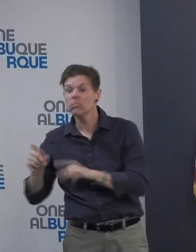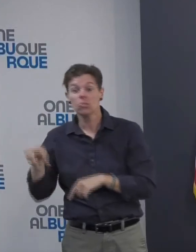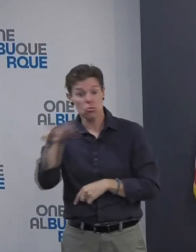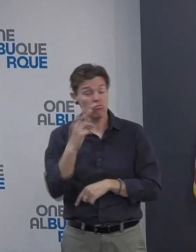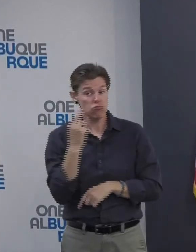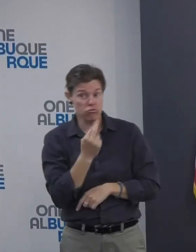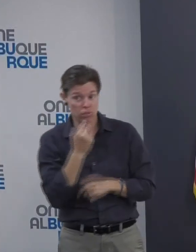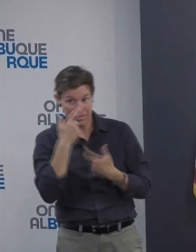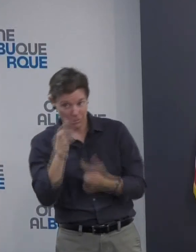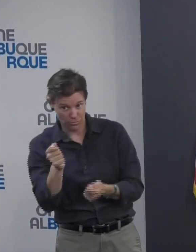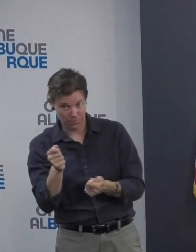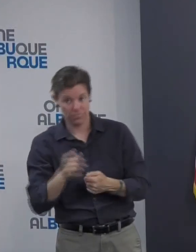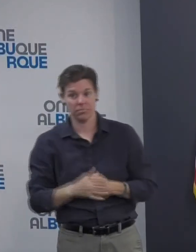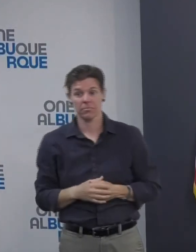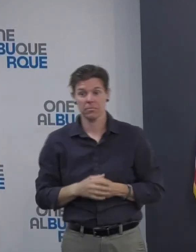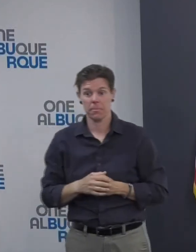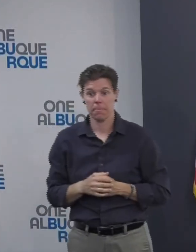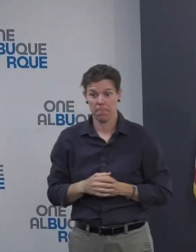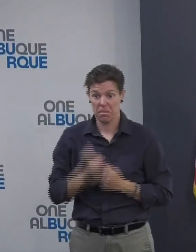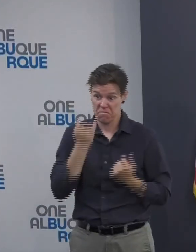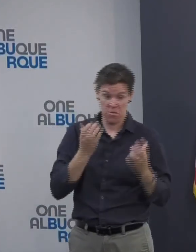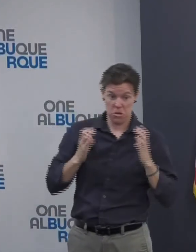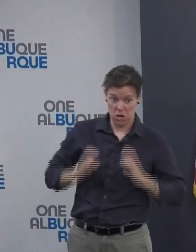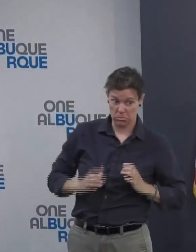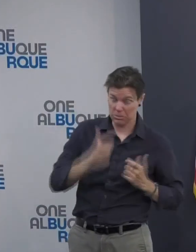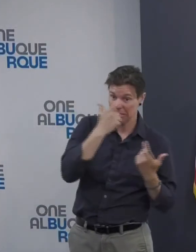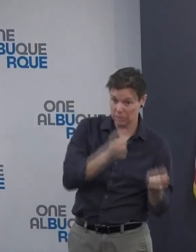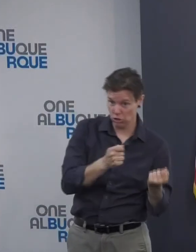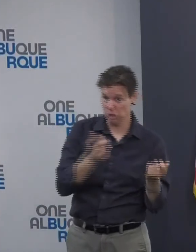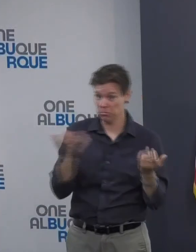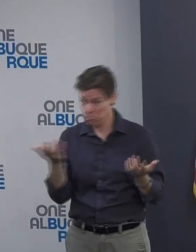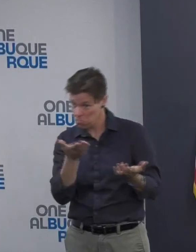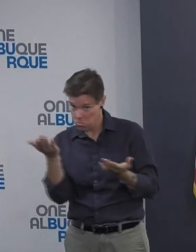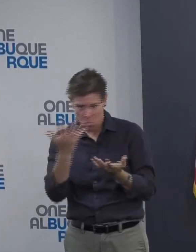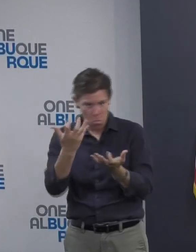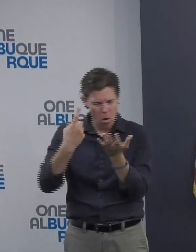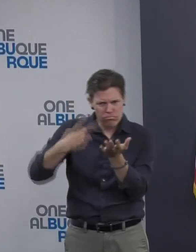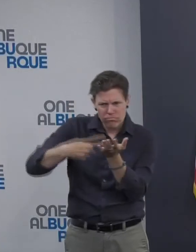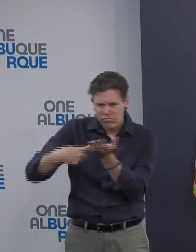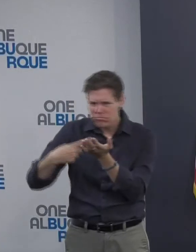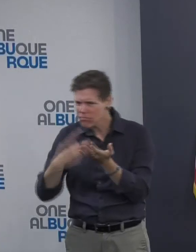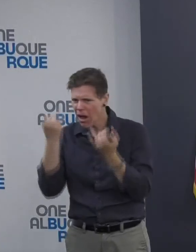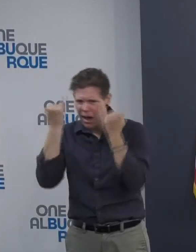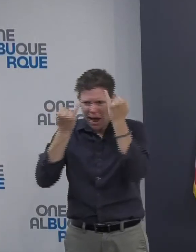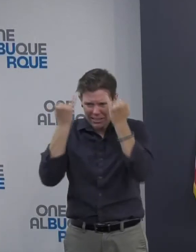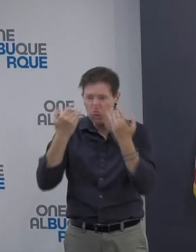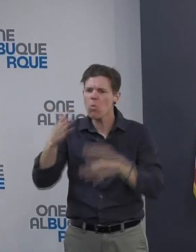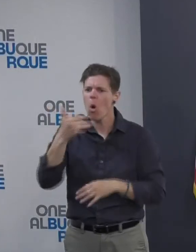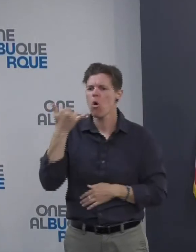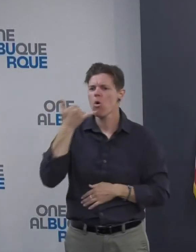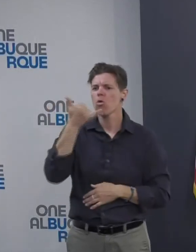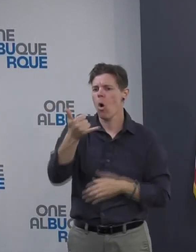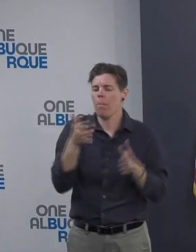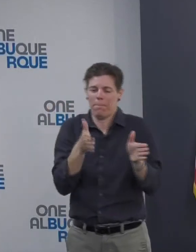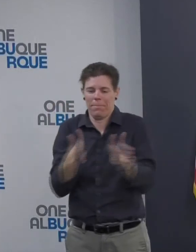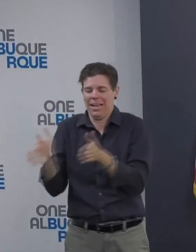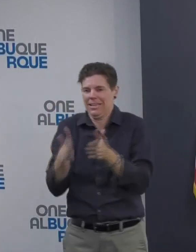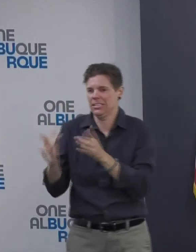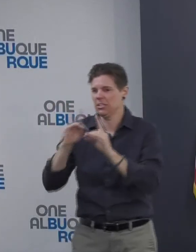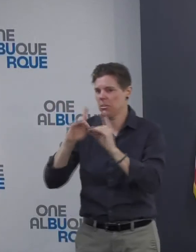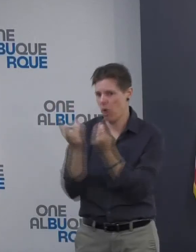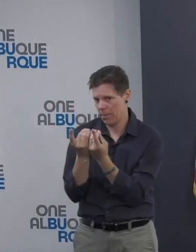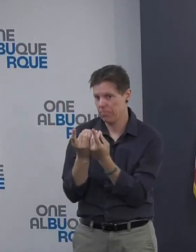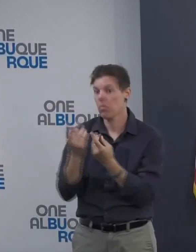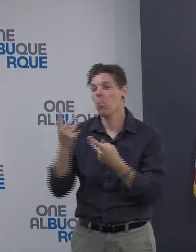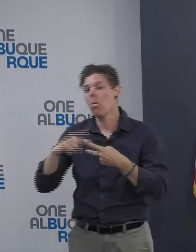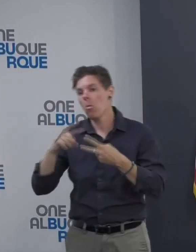interested. And so if folks want to discuss that, they can reach out to our planning department, or if if it's the Main Street organizations through our Economic